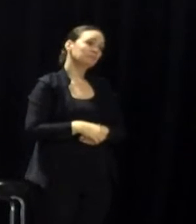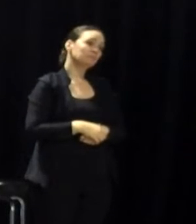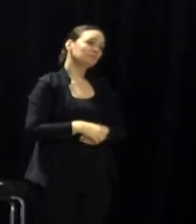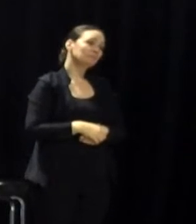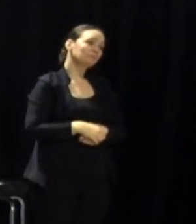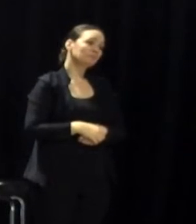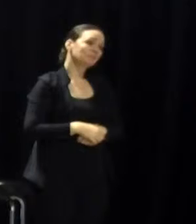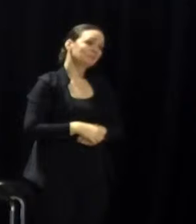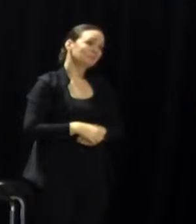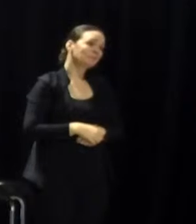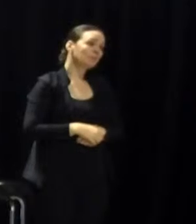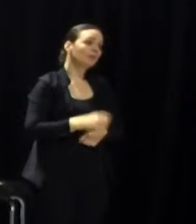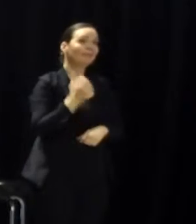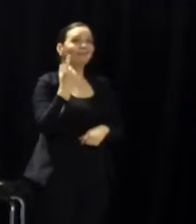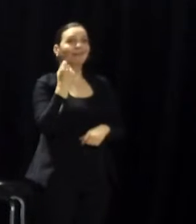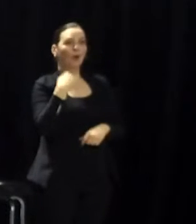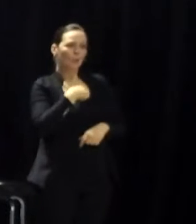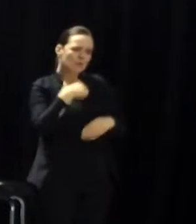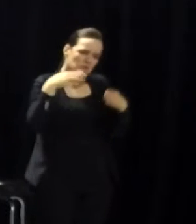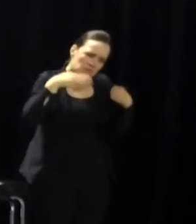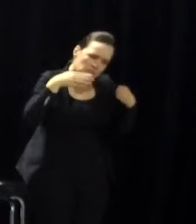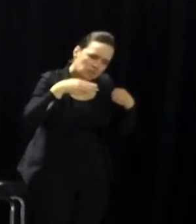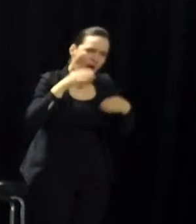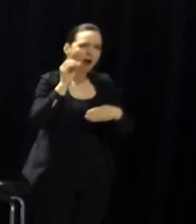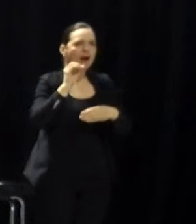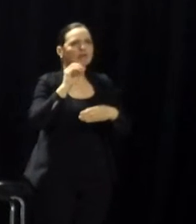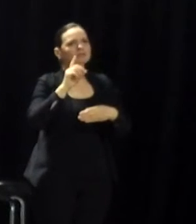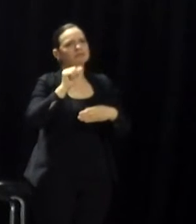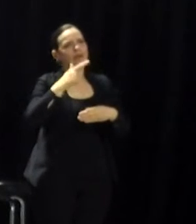that, we won't be able to put that in our shared services plan.